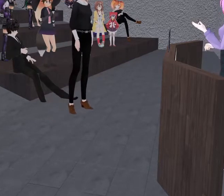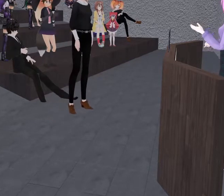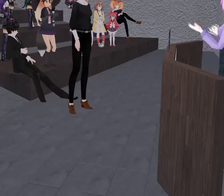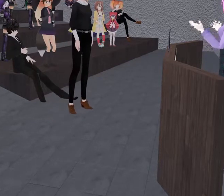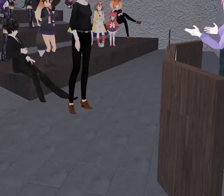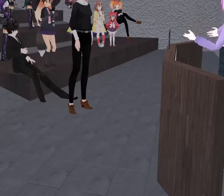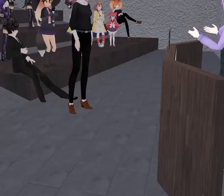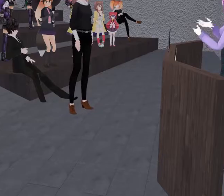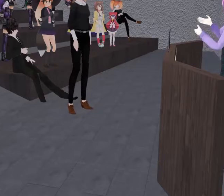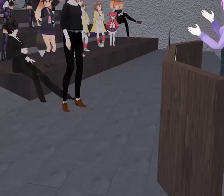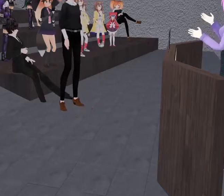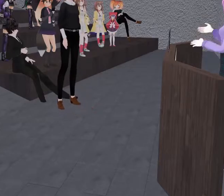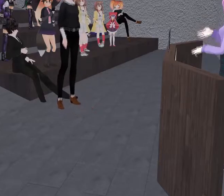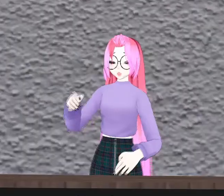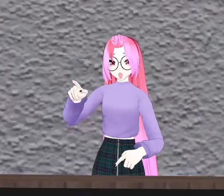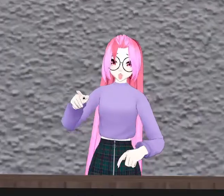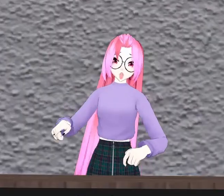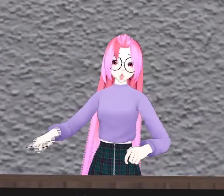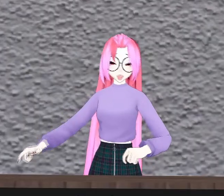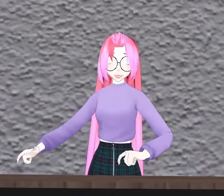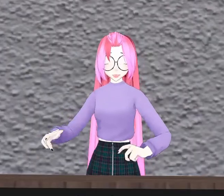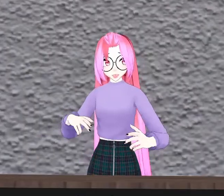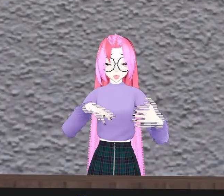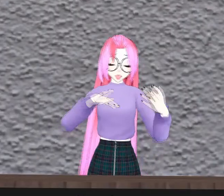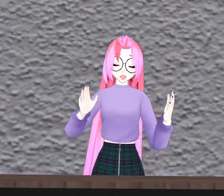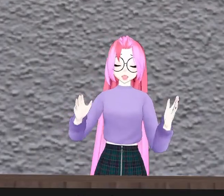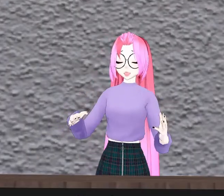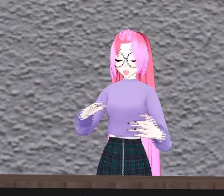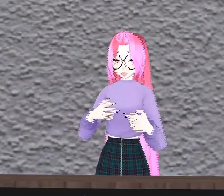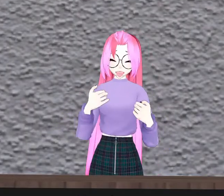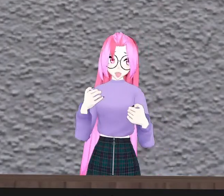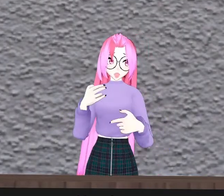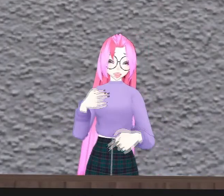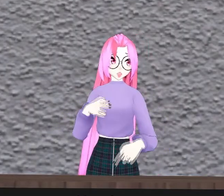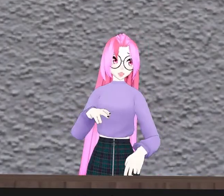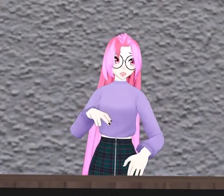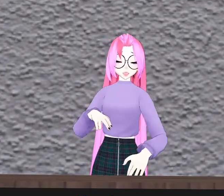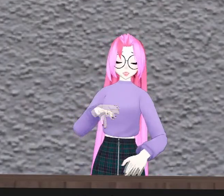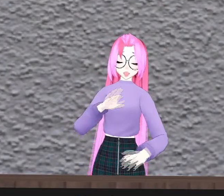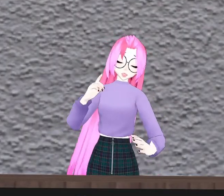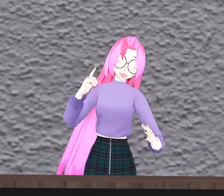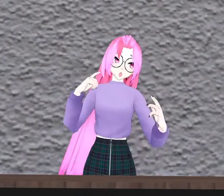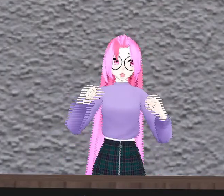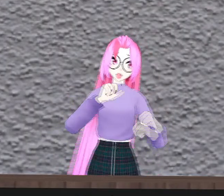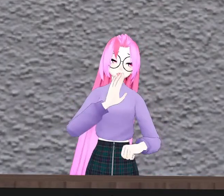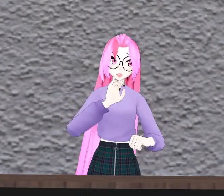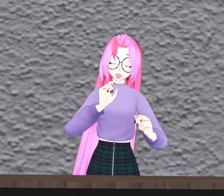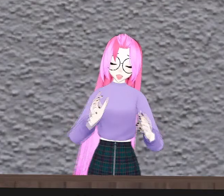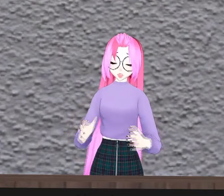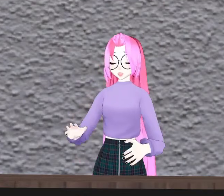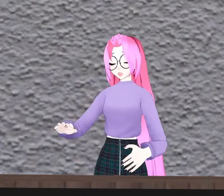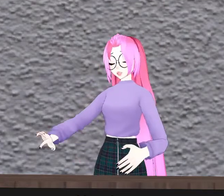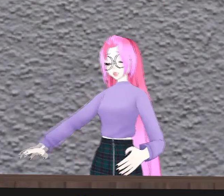question. So yeah, what if I'm like, oh, you talk a lot, so I want to give you a name sign of loud talker, and you're